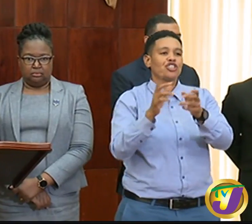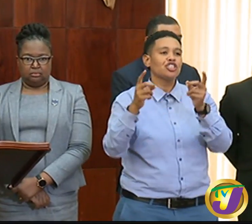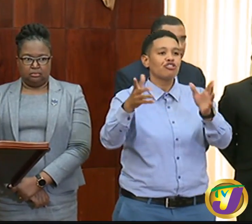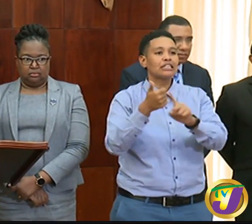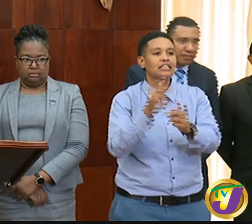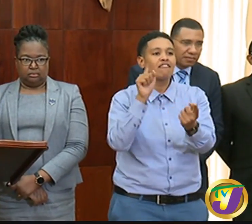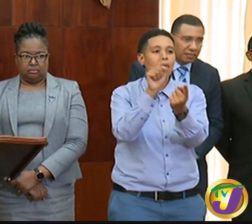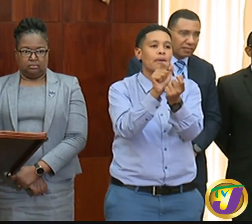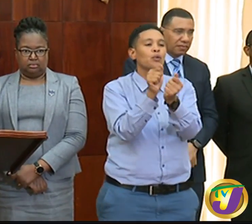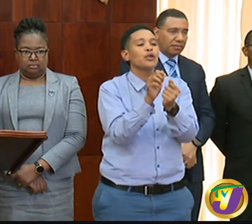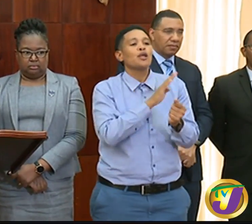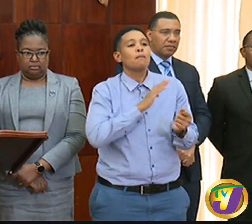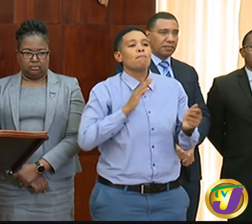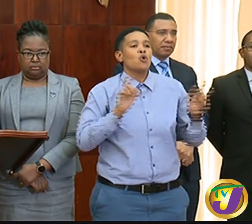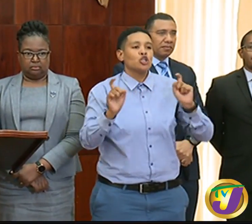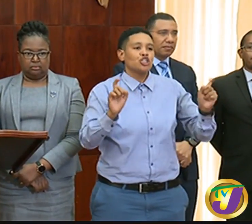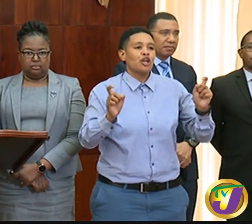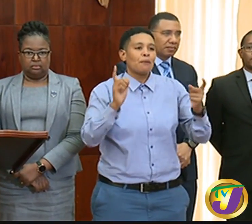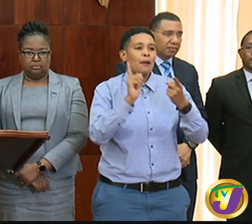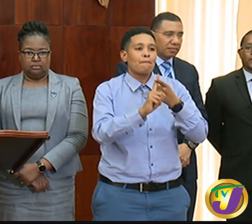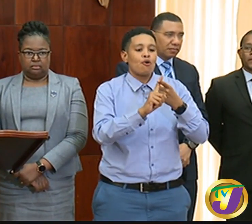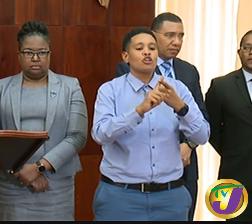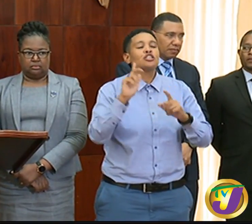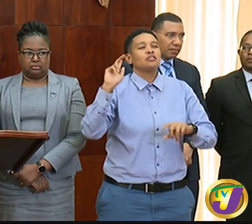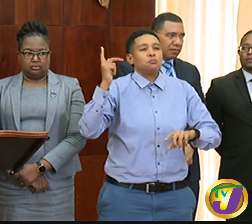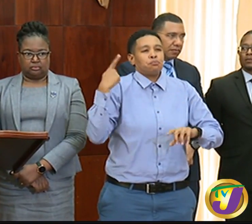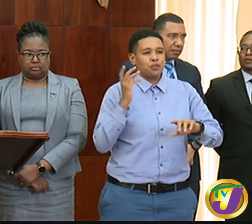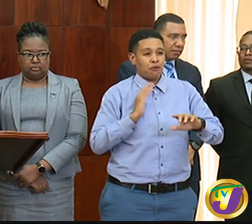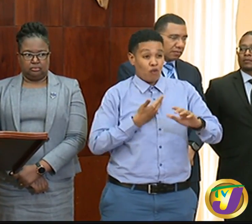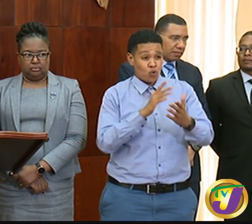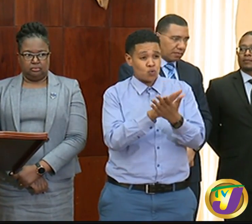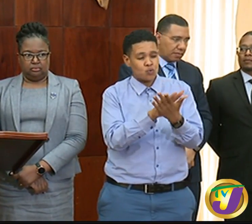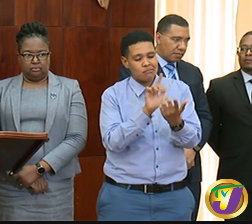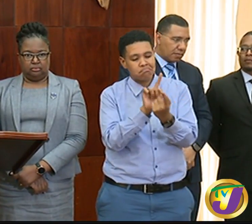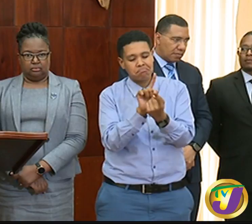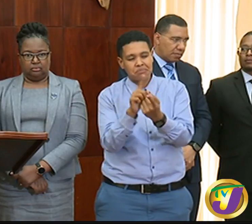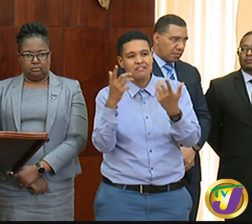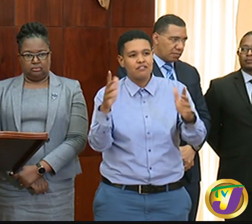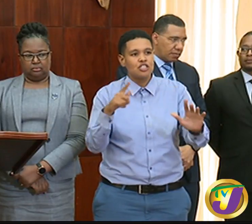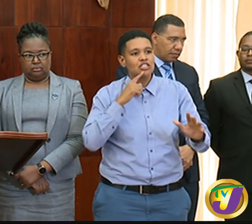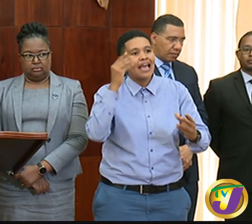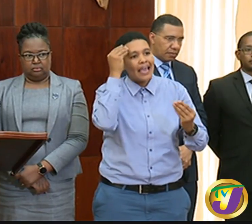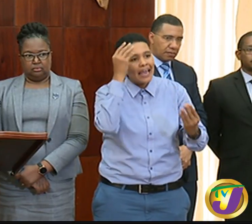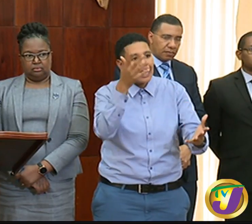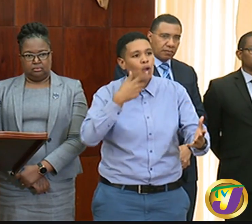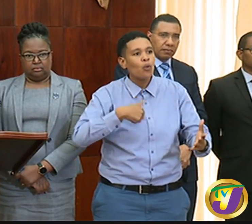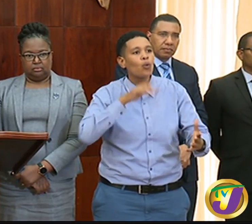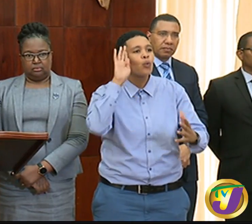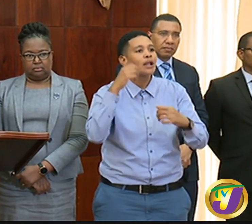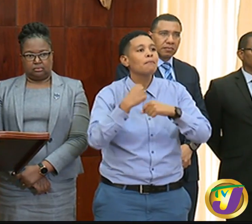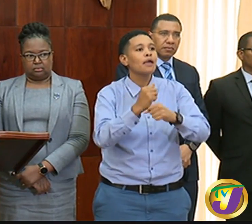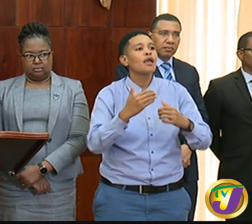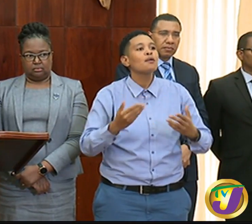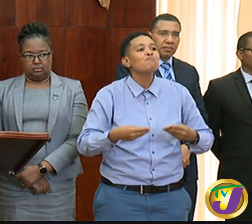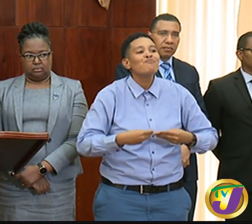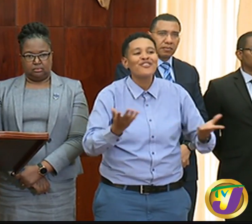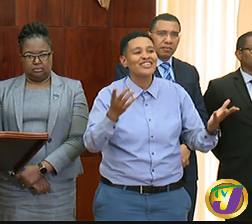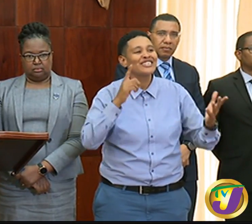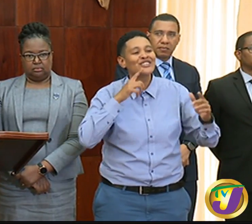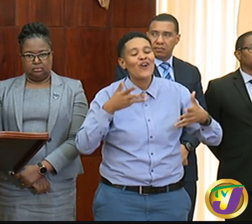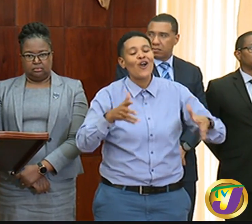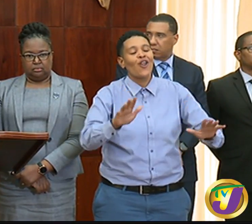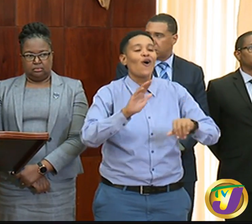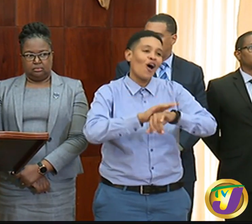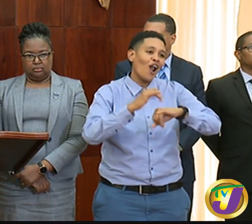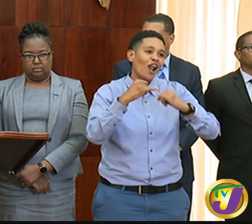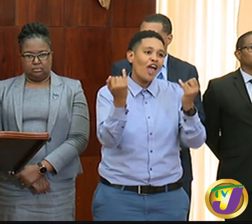the board chairmen and principals of our schools. As indicated, we will be making provisions to enable